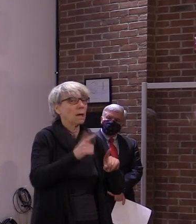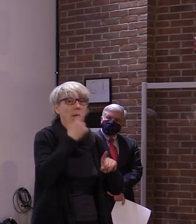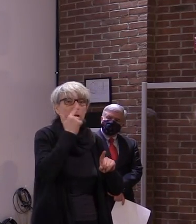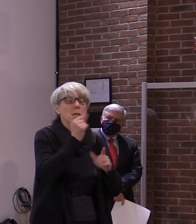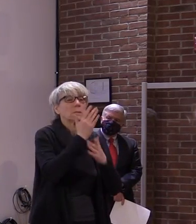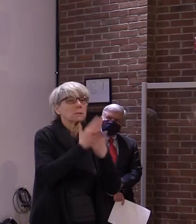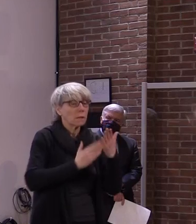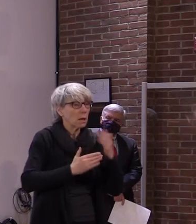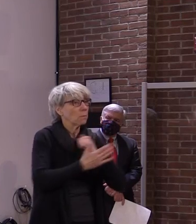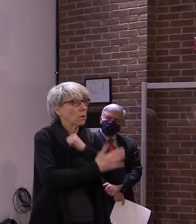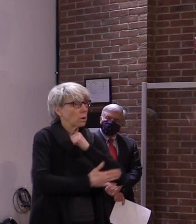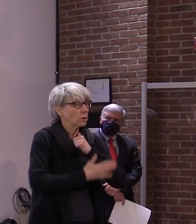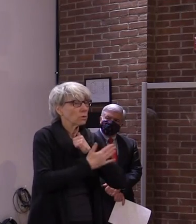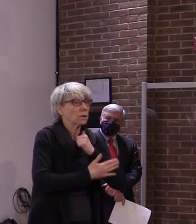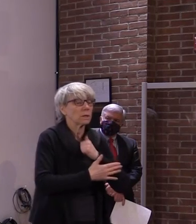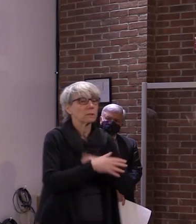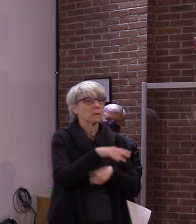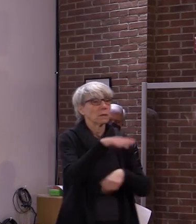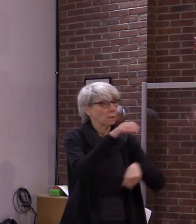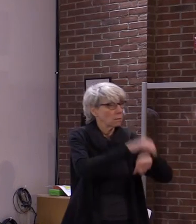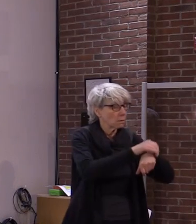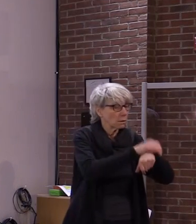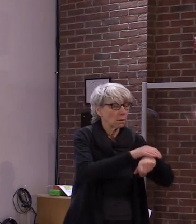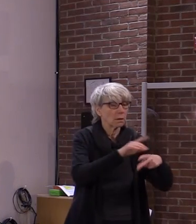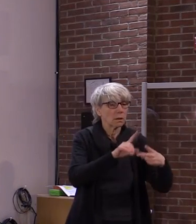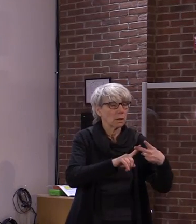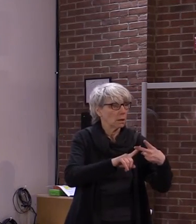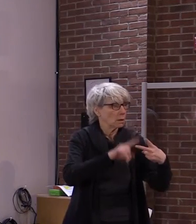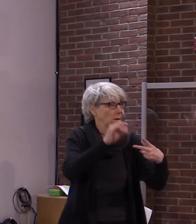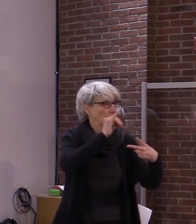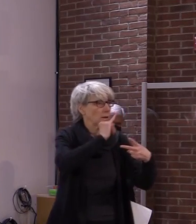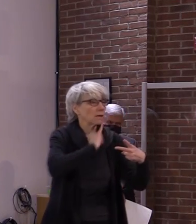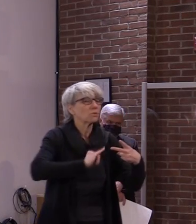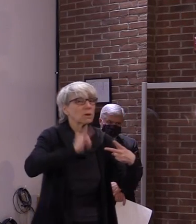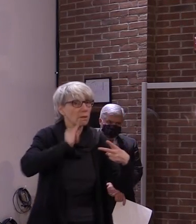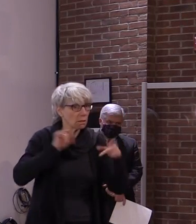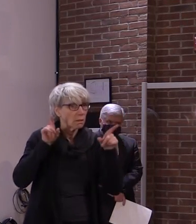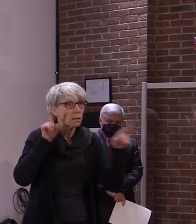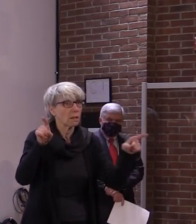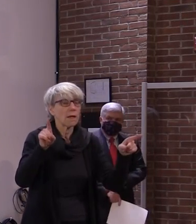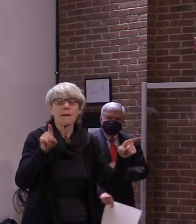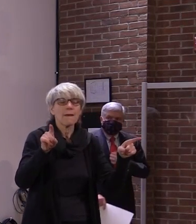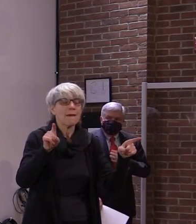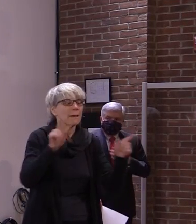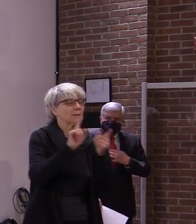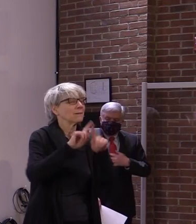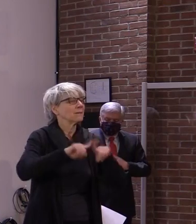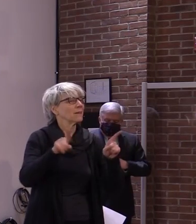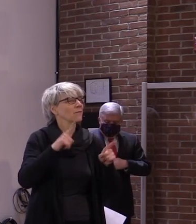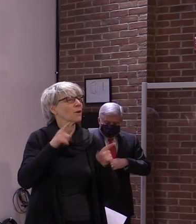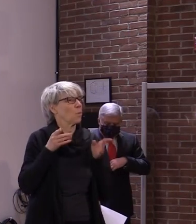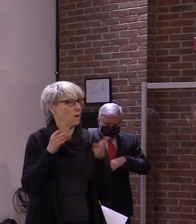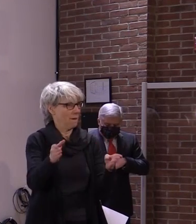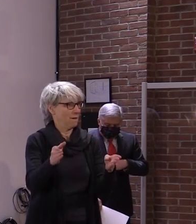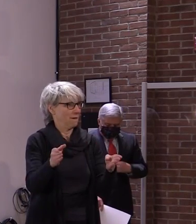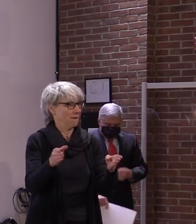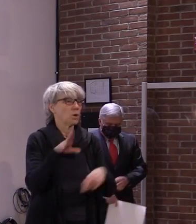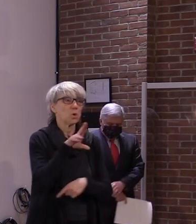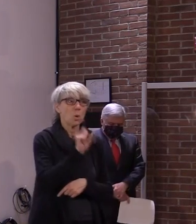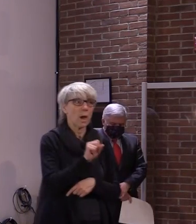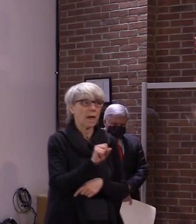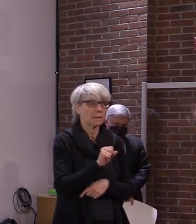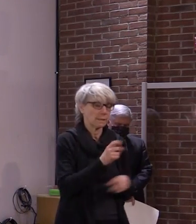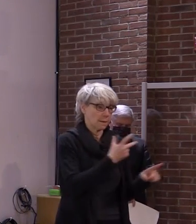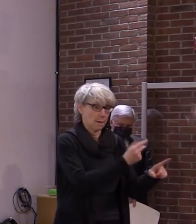approach where the goal is to get as many first doses into people as possible and eventually have adequate supply to provide the